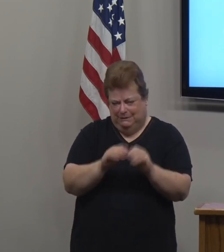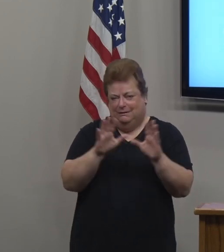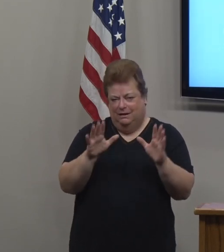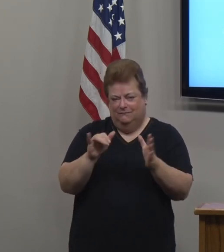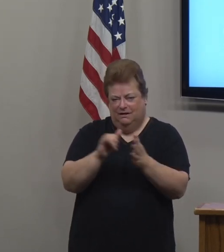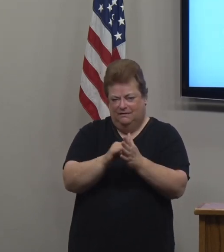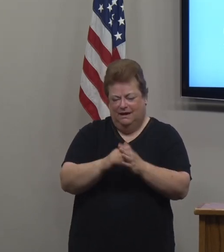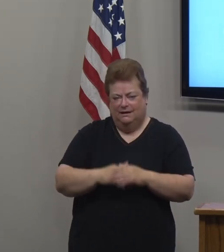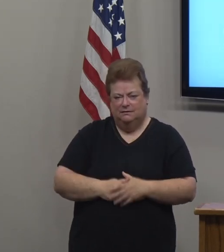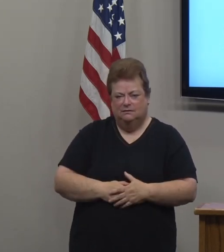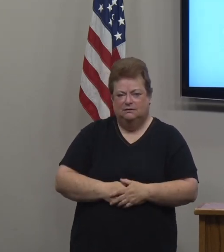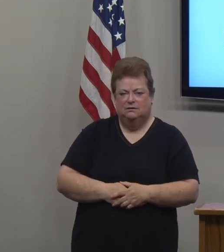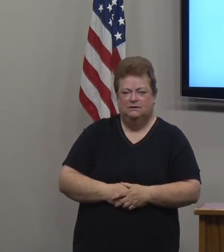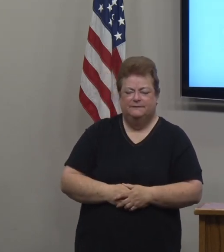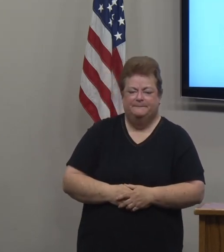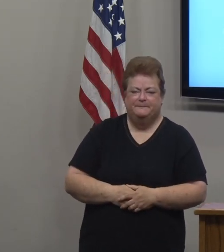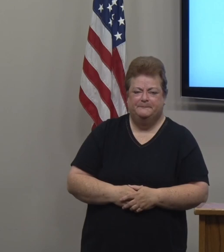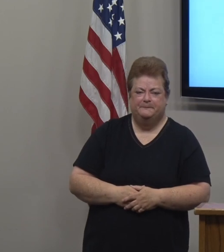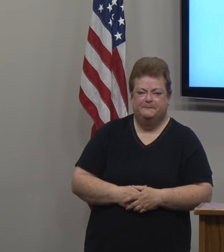there.